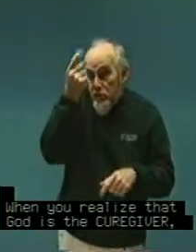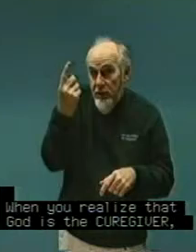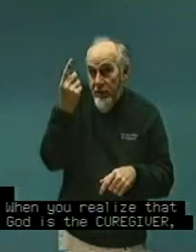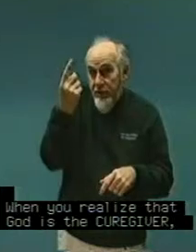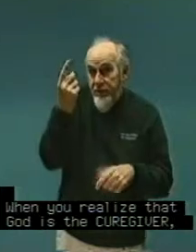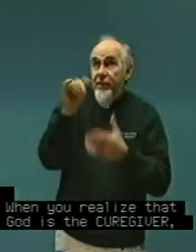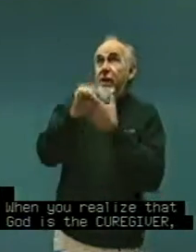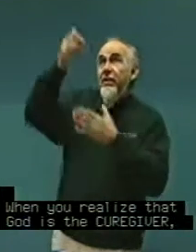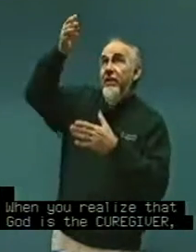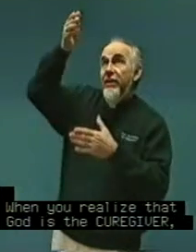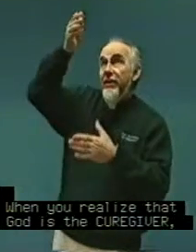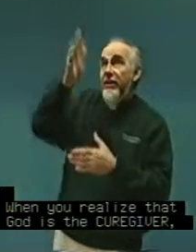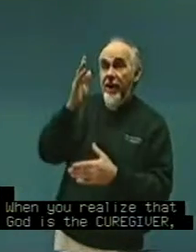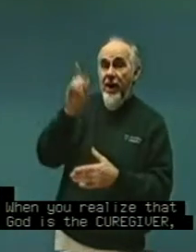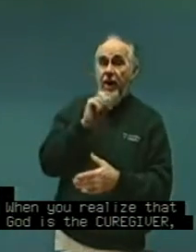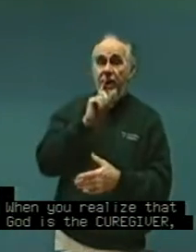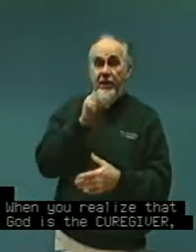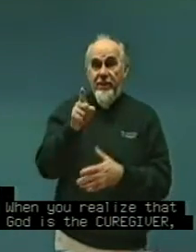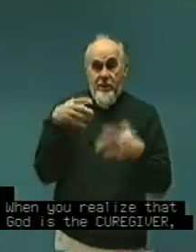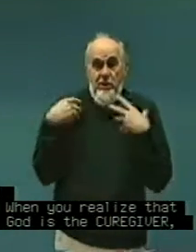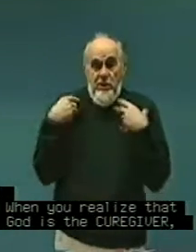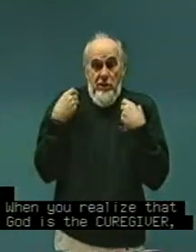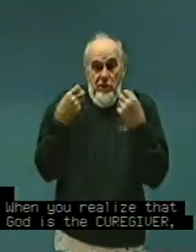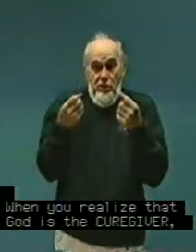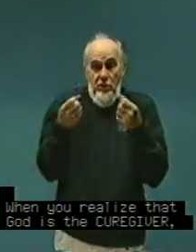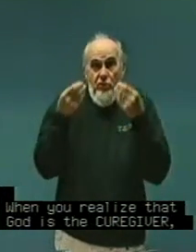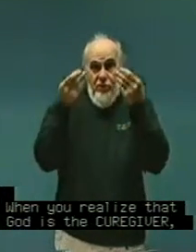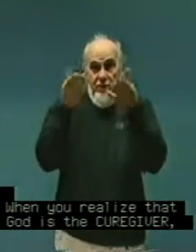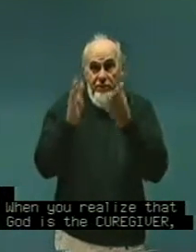When you realize that God is the cure giver,